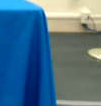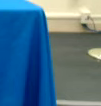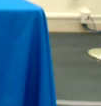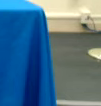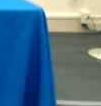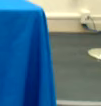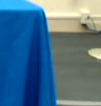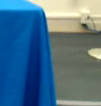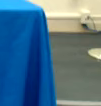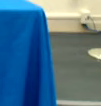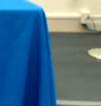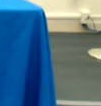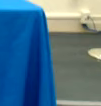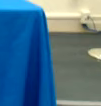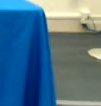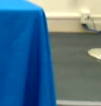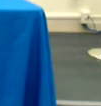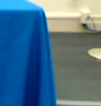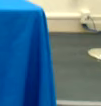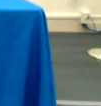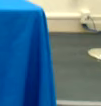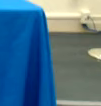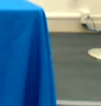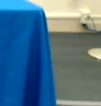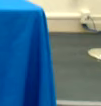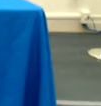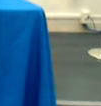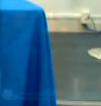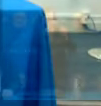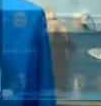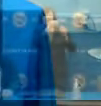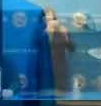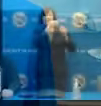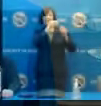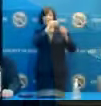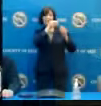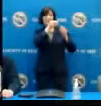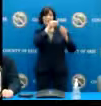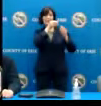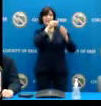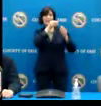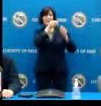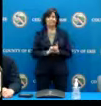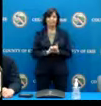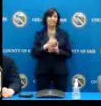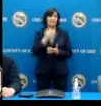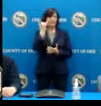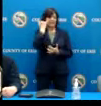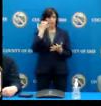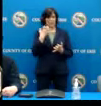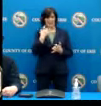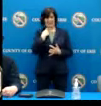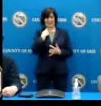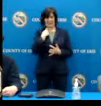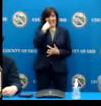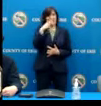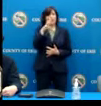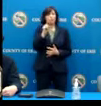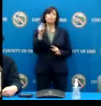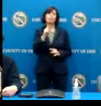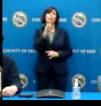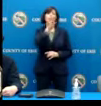remind you that what we present right now could change depending on the situation. And for the latest data and guidance, always go to our website